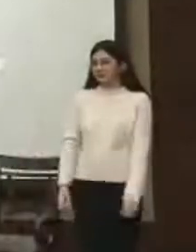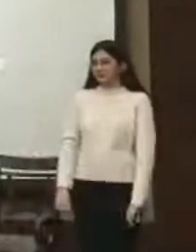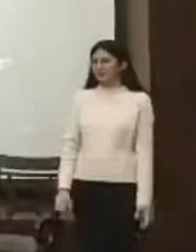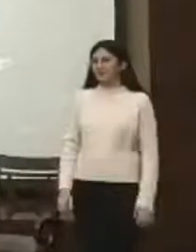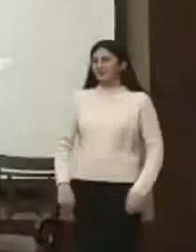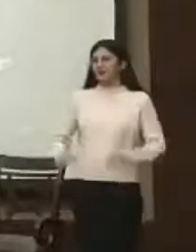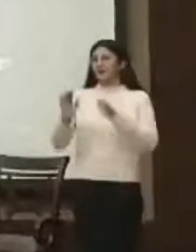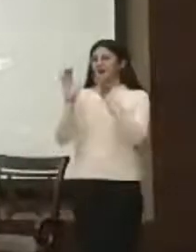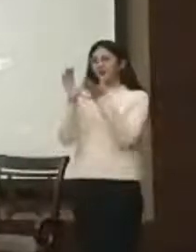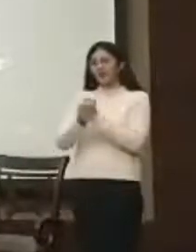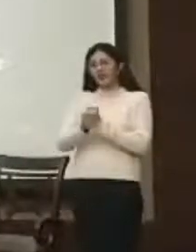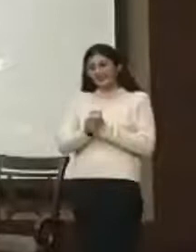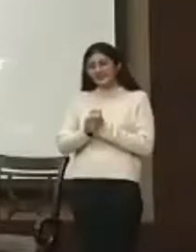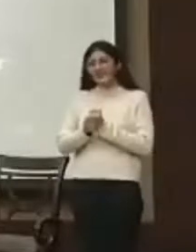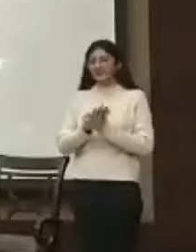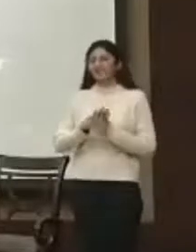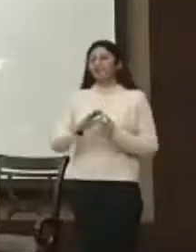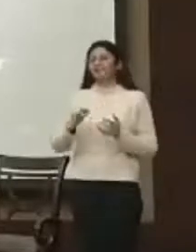Friends, we've been joined